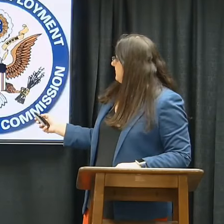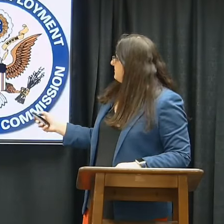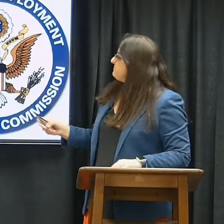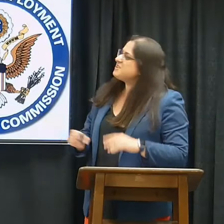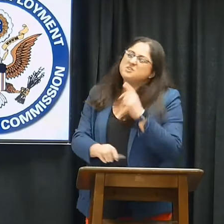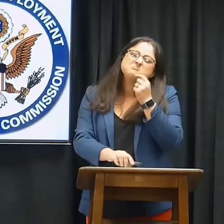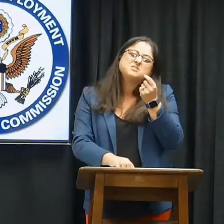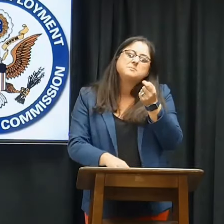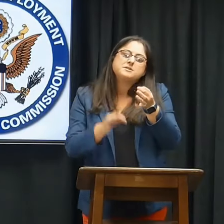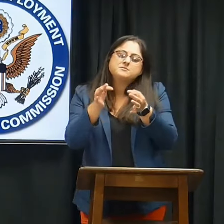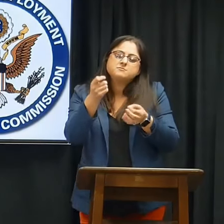I'm